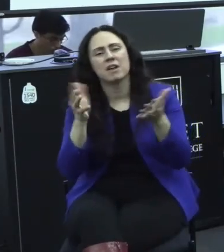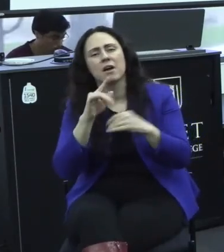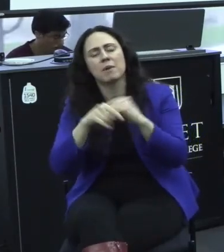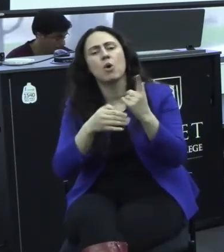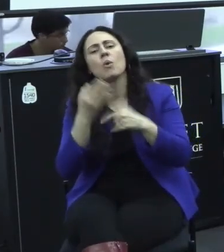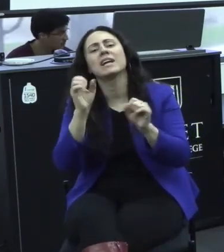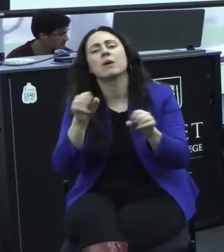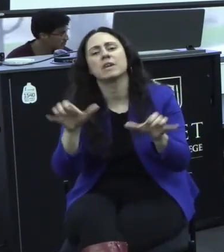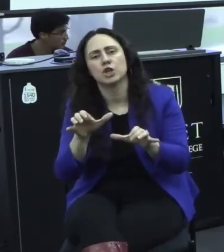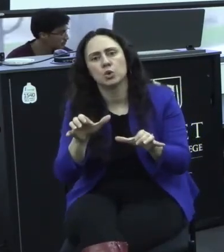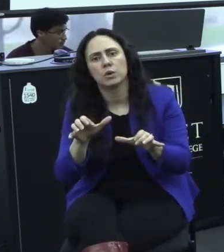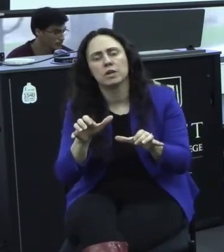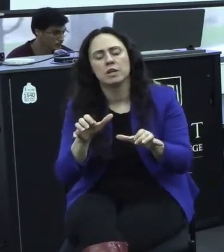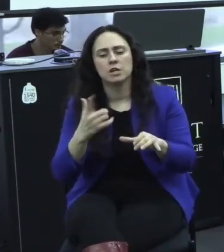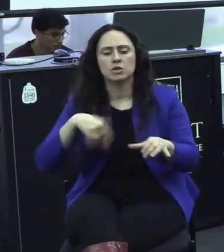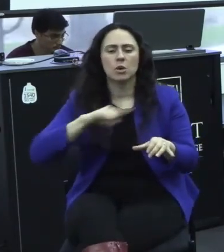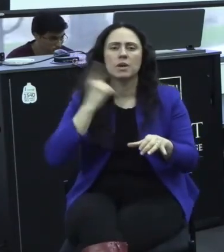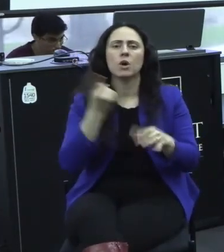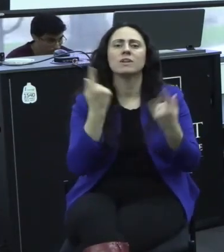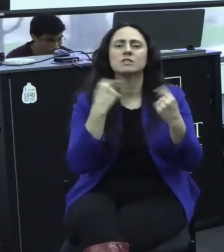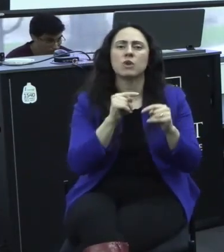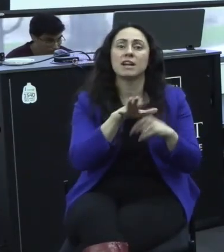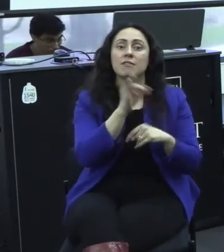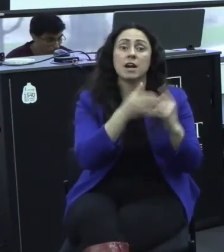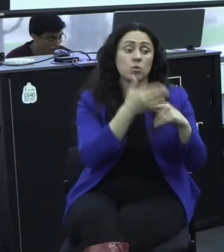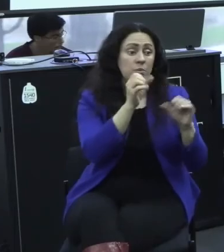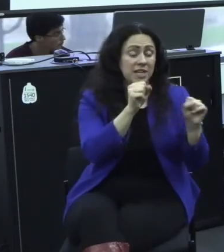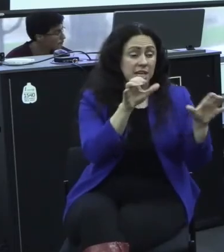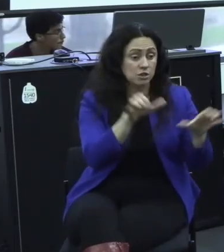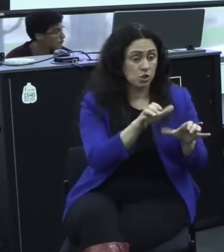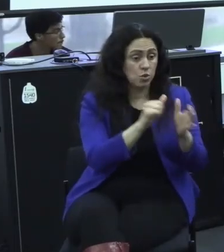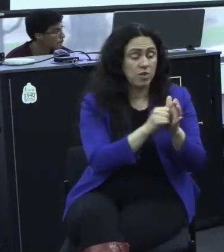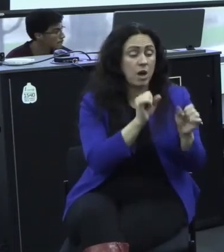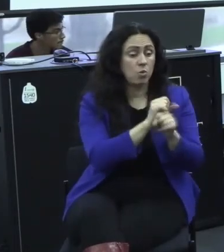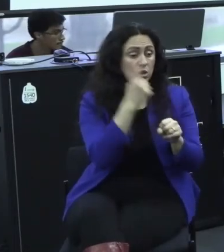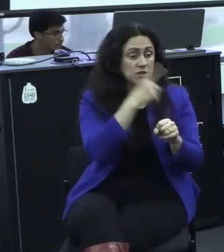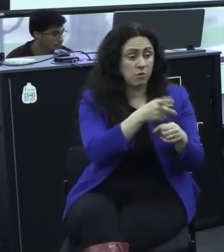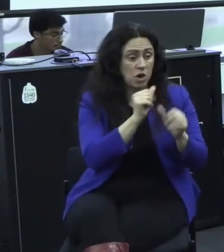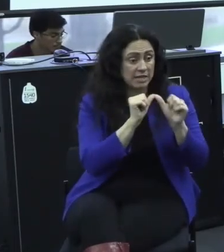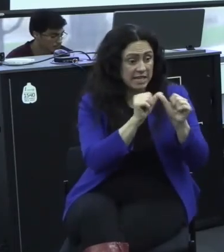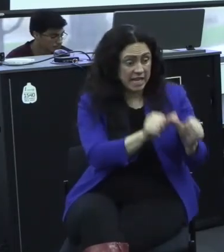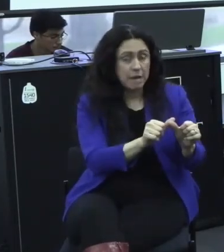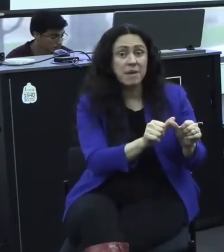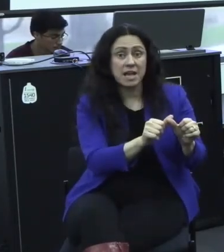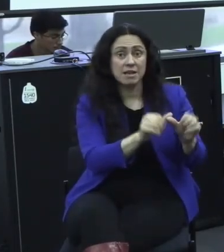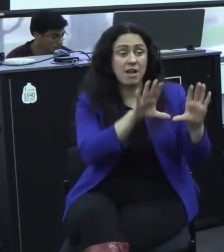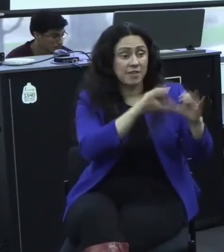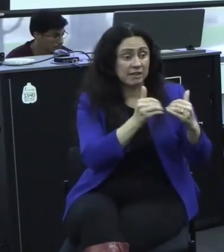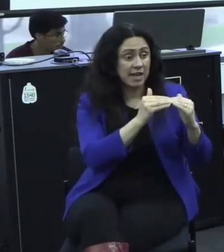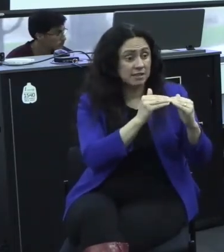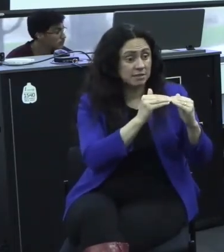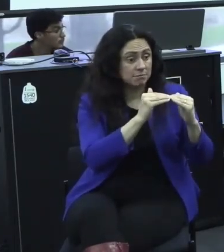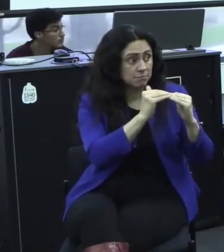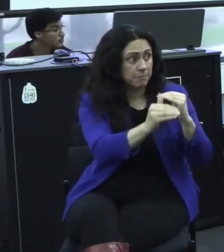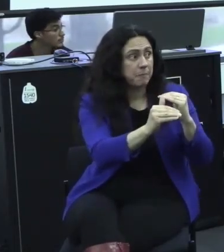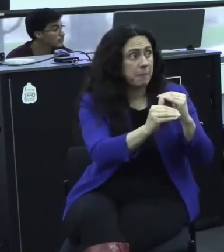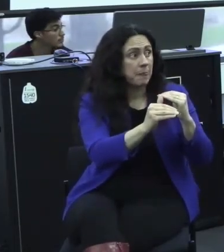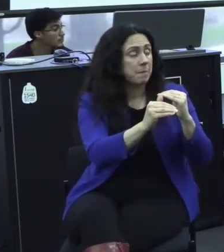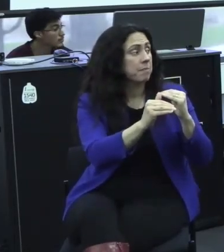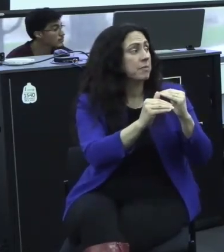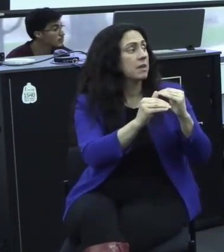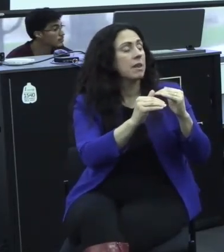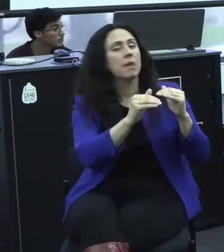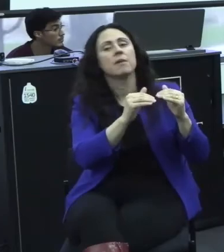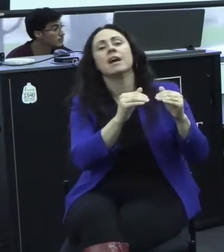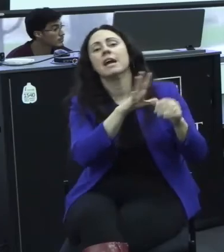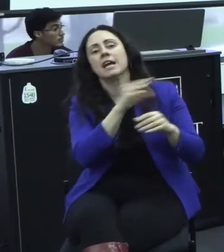we do. And so we always try to find what we can do that works for keeping the integrity of the class, as well as, and attendance is another